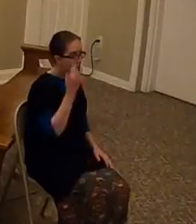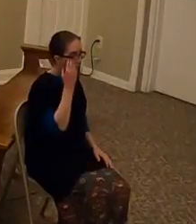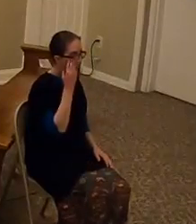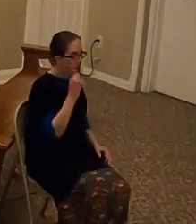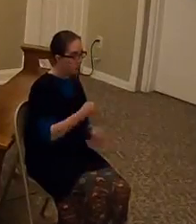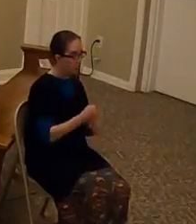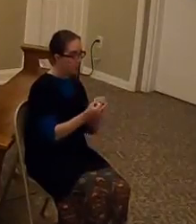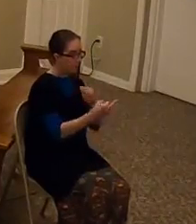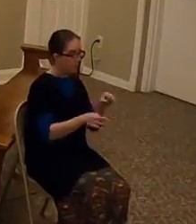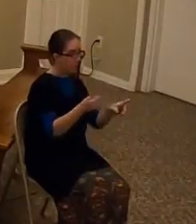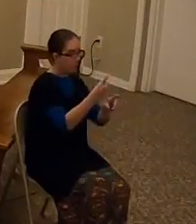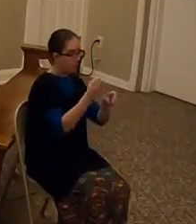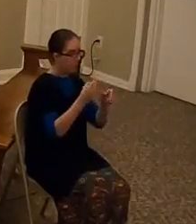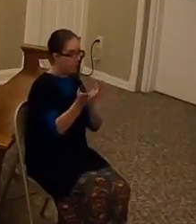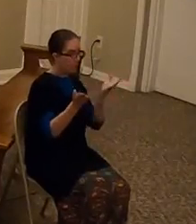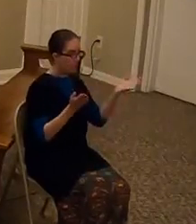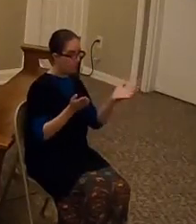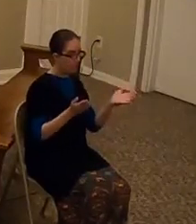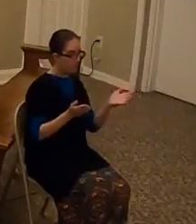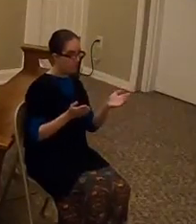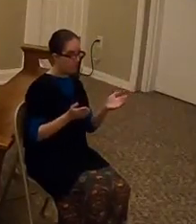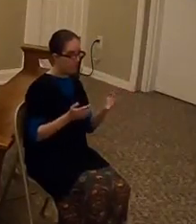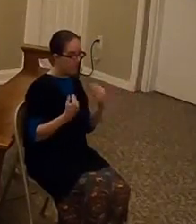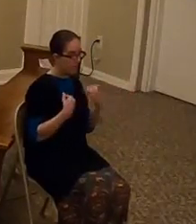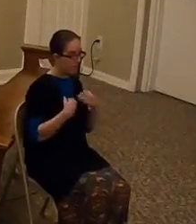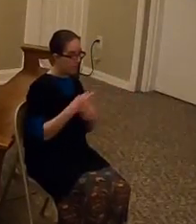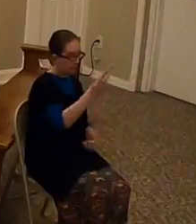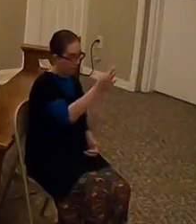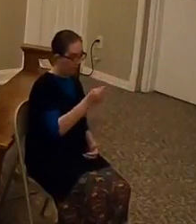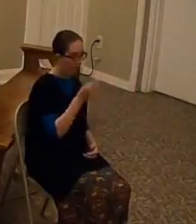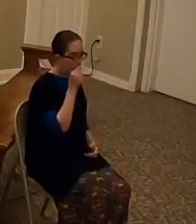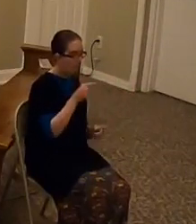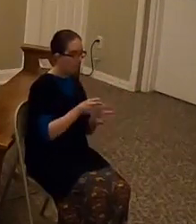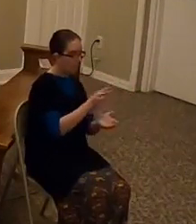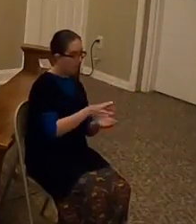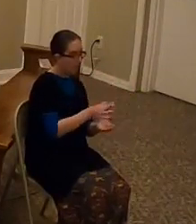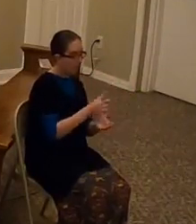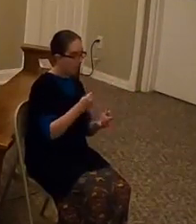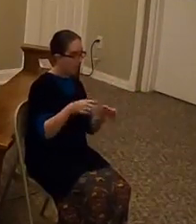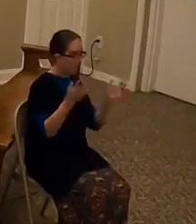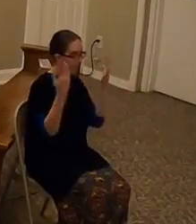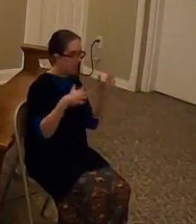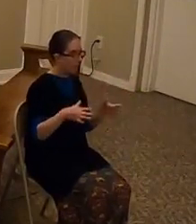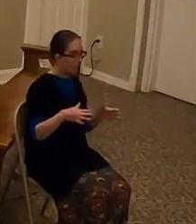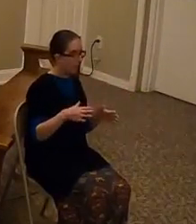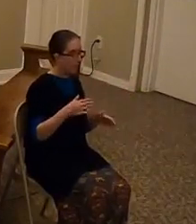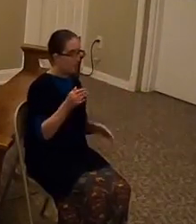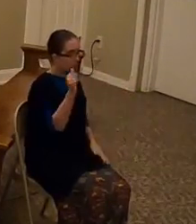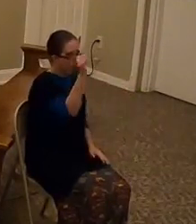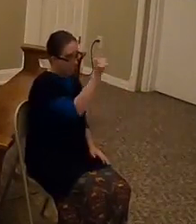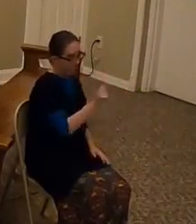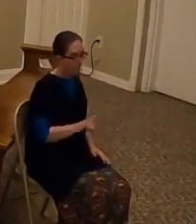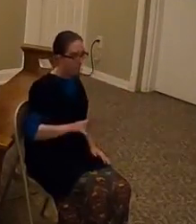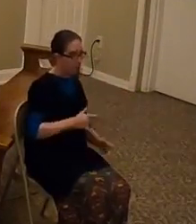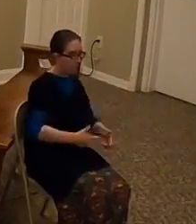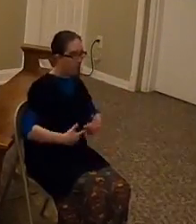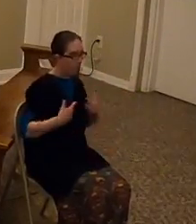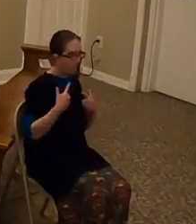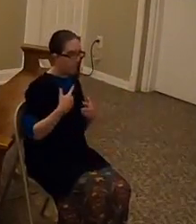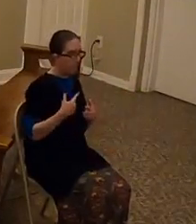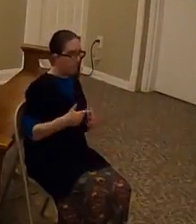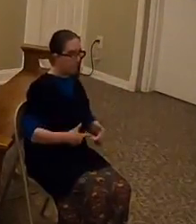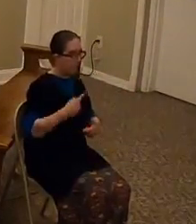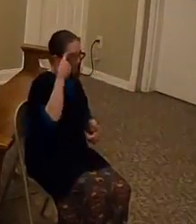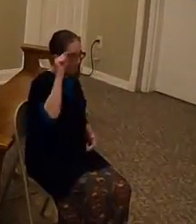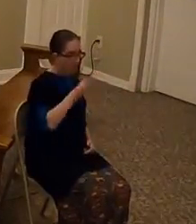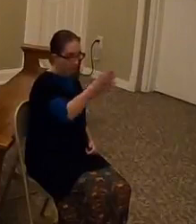But now being made free from sin and become servants to God, have your fruit unto holiness and the end everlasting life. So